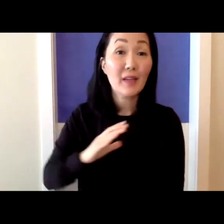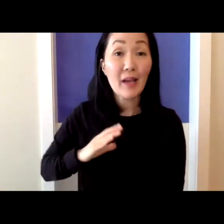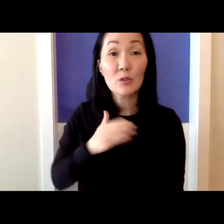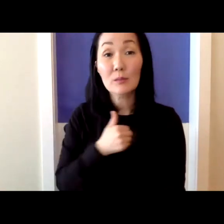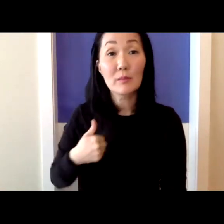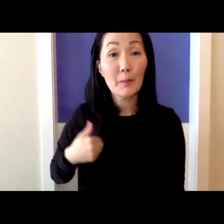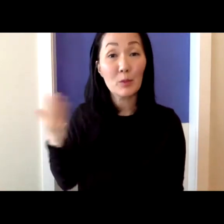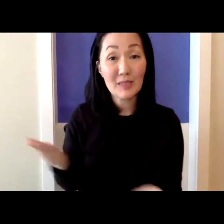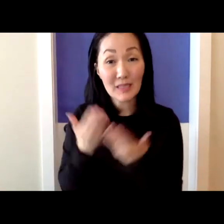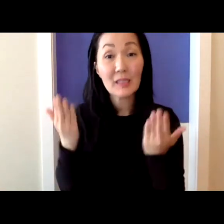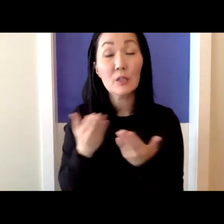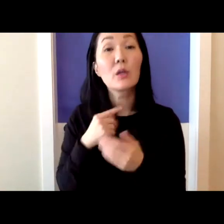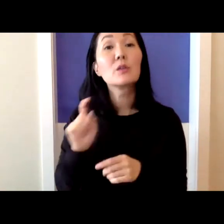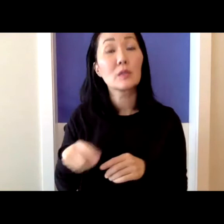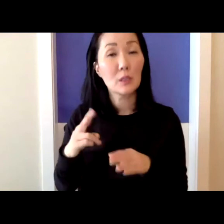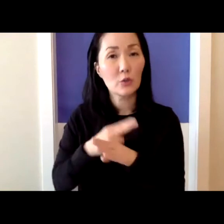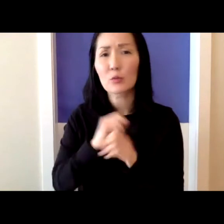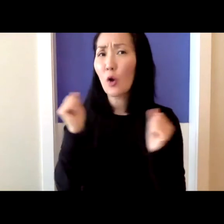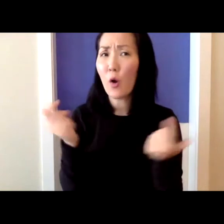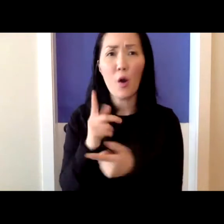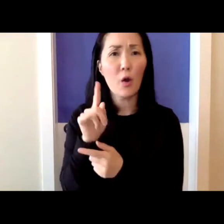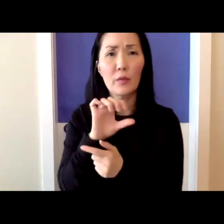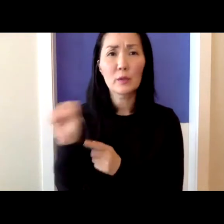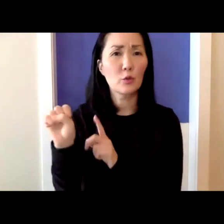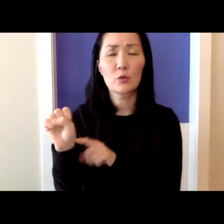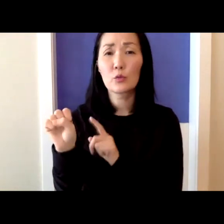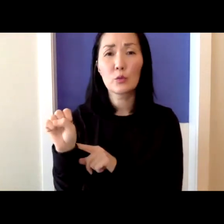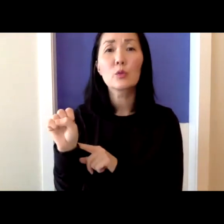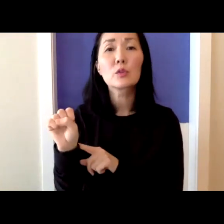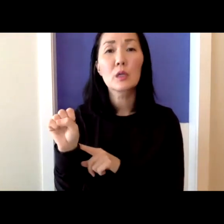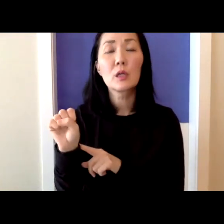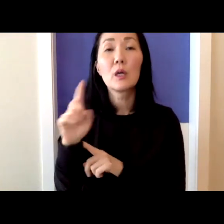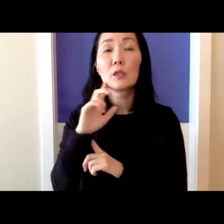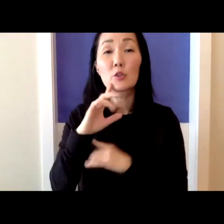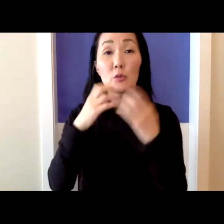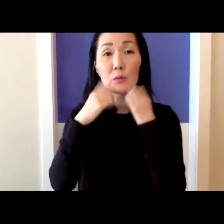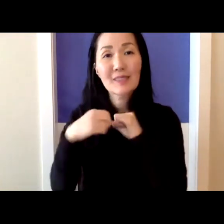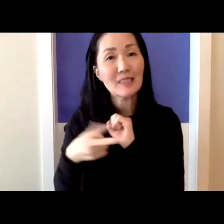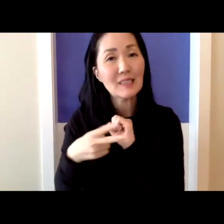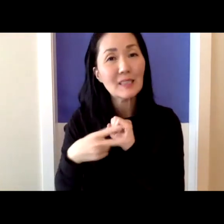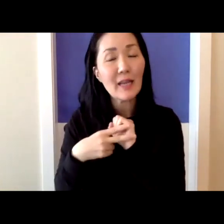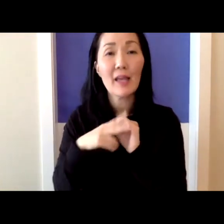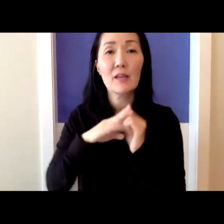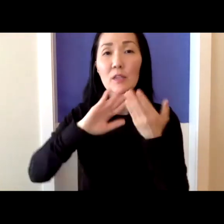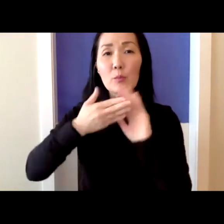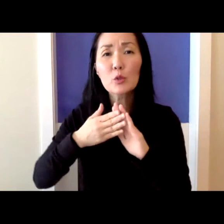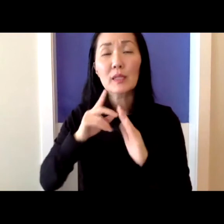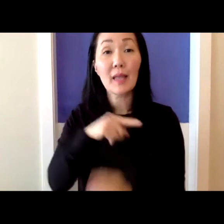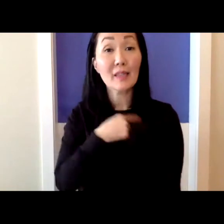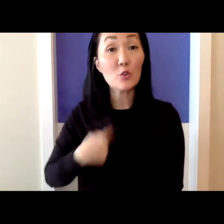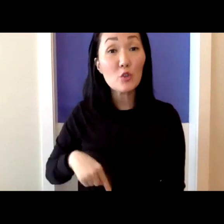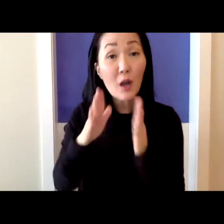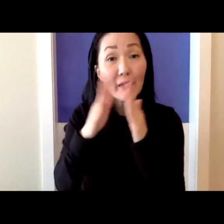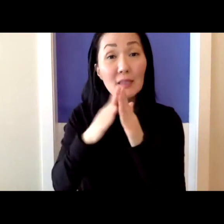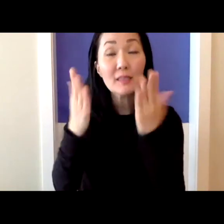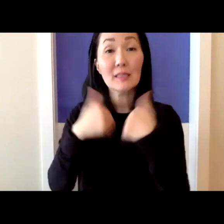that they need to use all the tools at their disposal to conserve character neighborhoods like Chinatown and Punjabi Market and everywhere